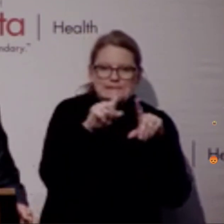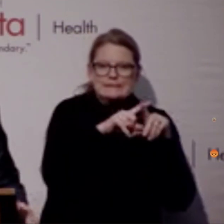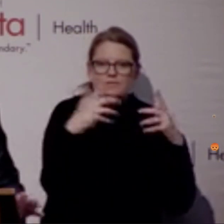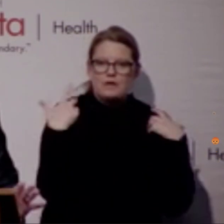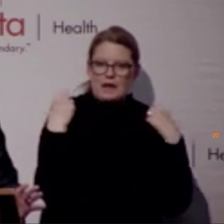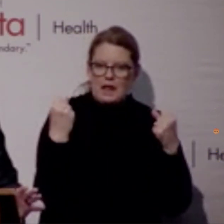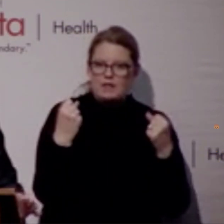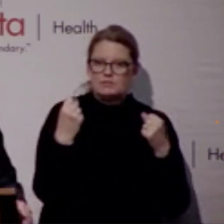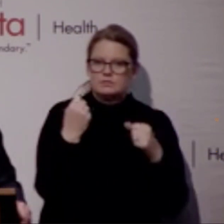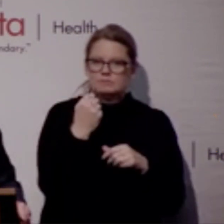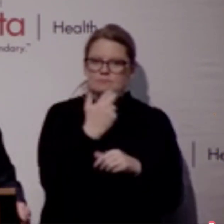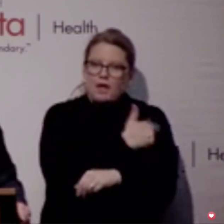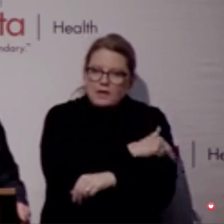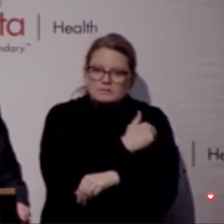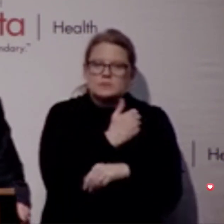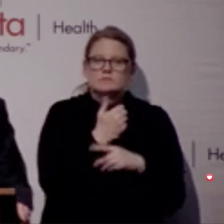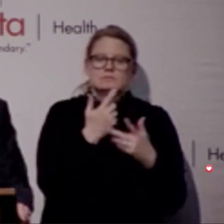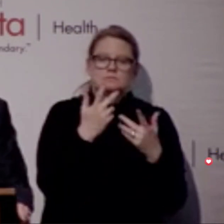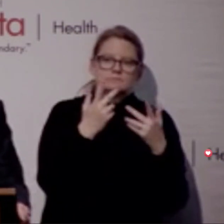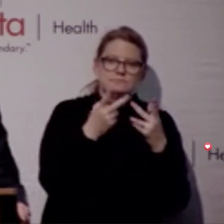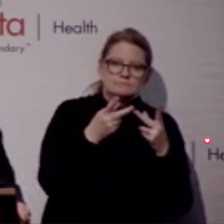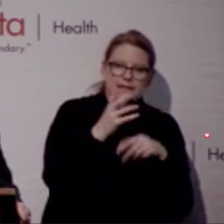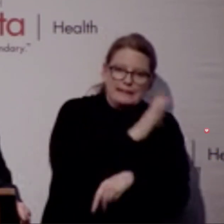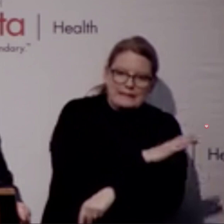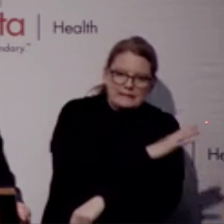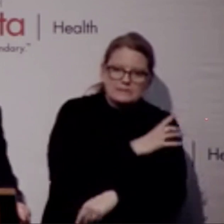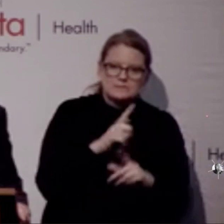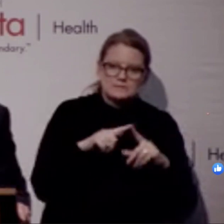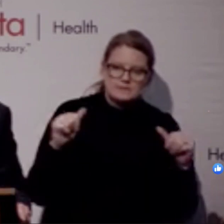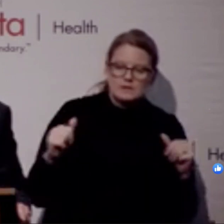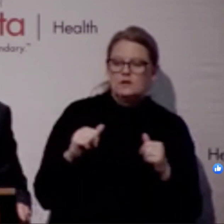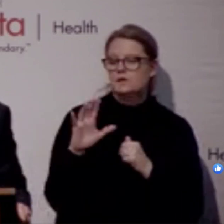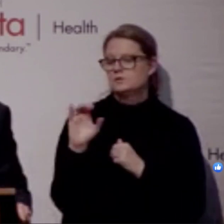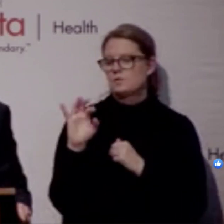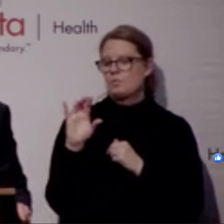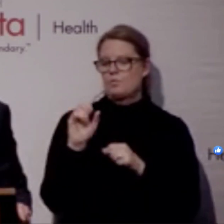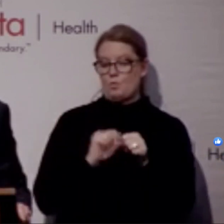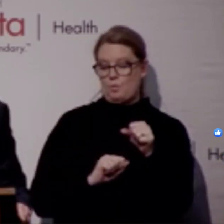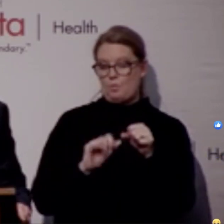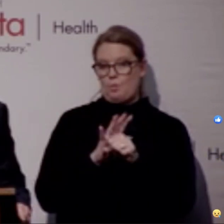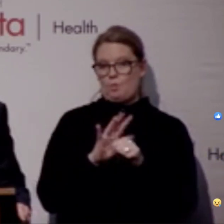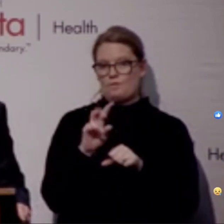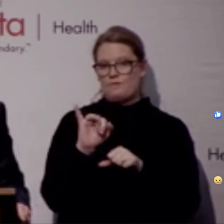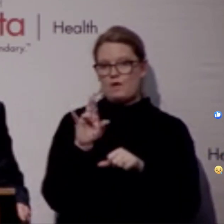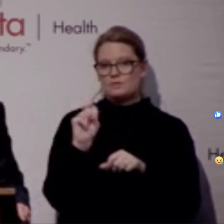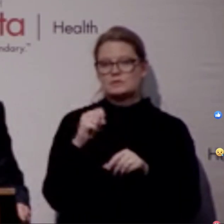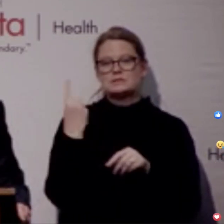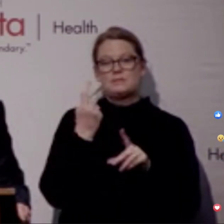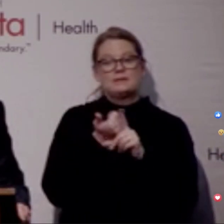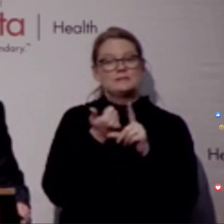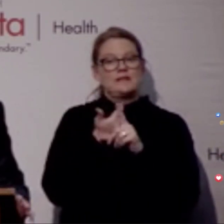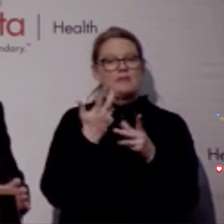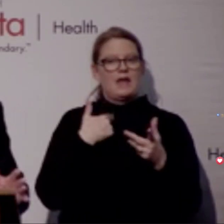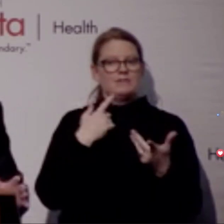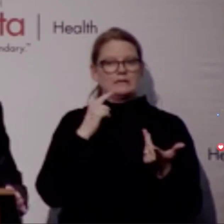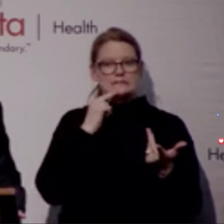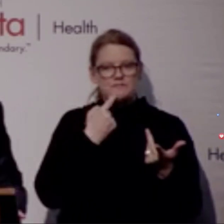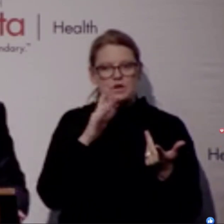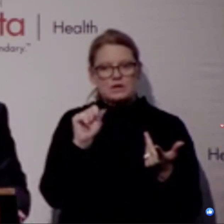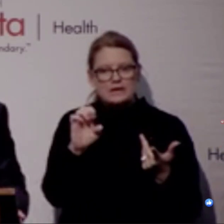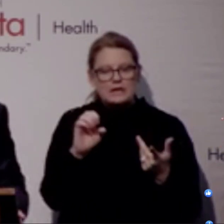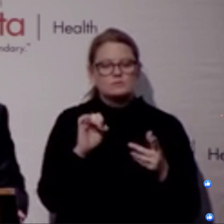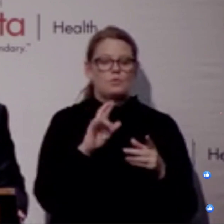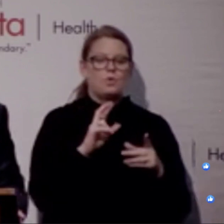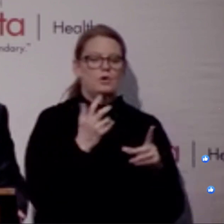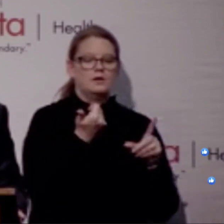one of the primary treatments for coronavirus for someone that might have a severe case, or if they had an